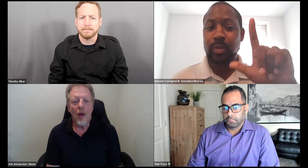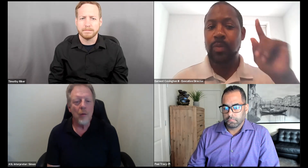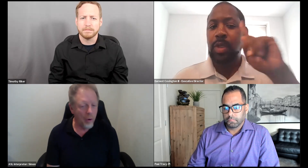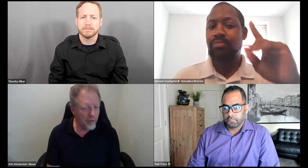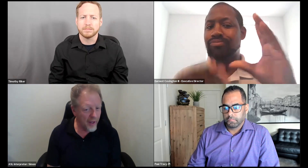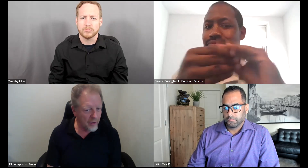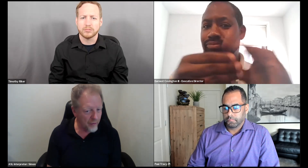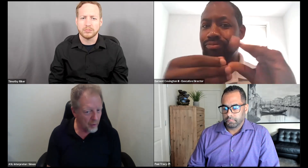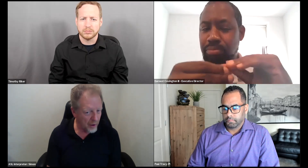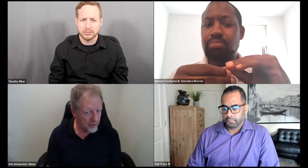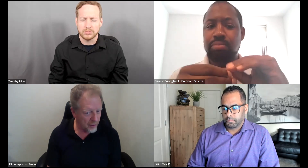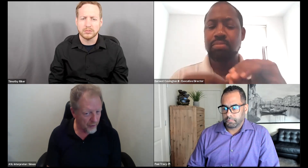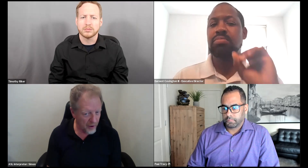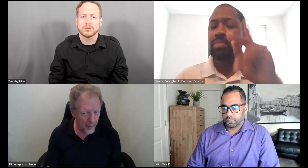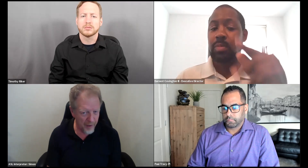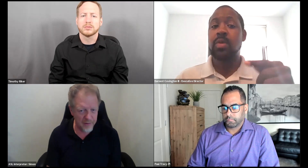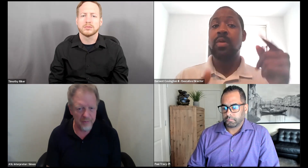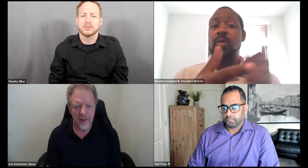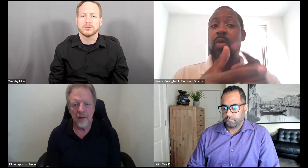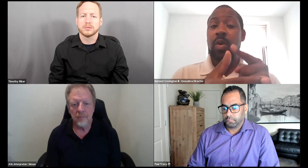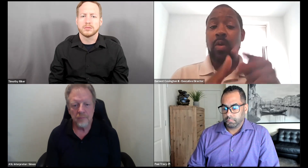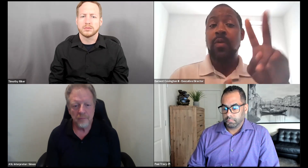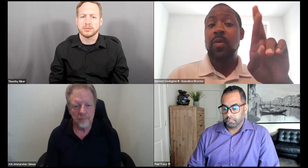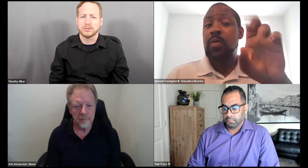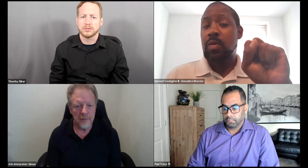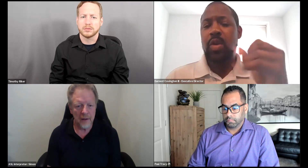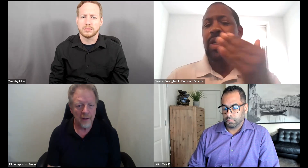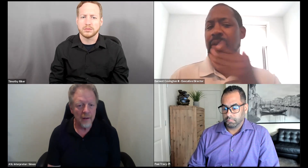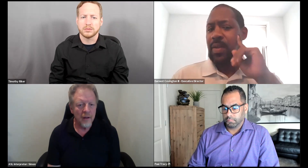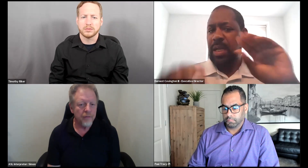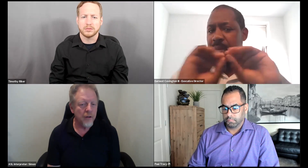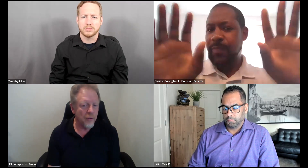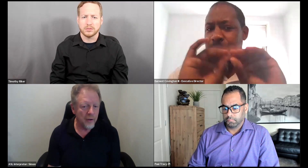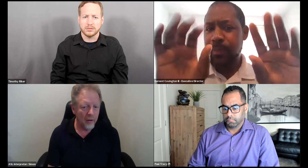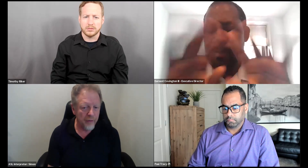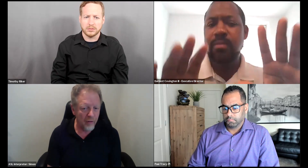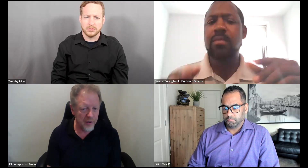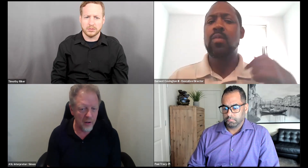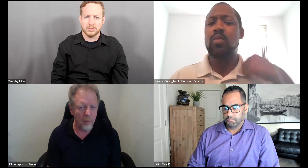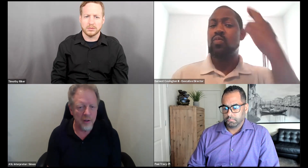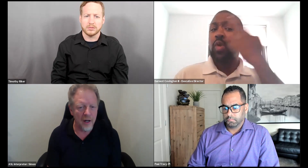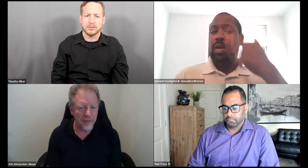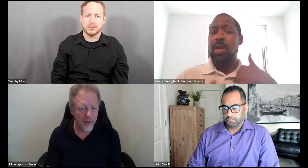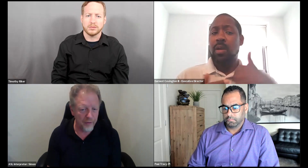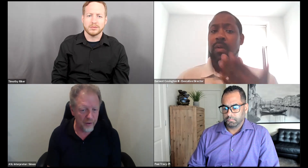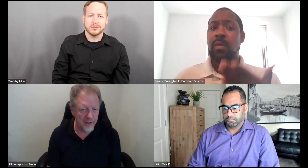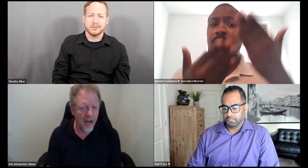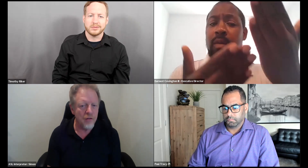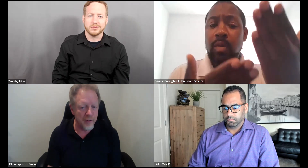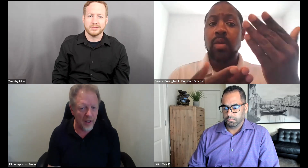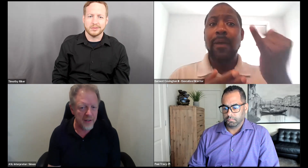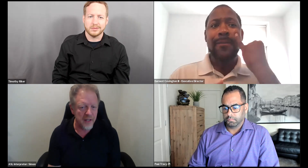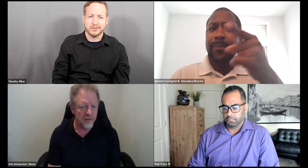Okay. Paul, thank you very much, for your comments. Okay. First of all, VRS, I want to clarify a few things.